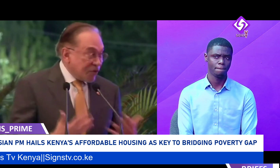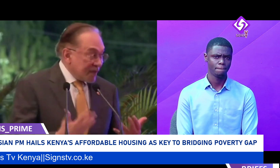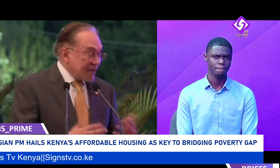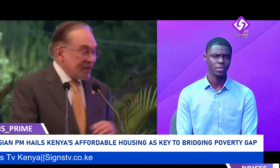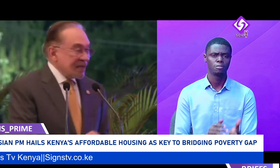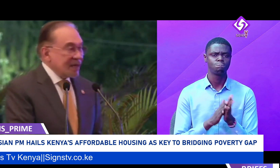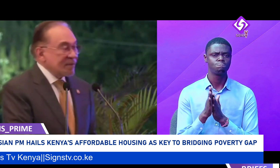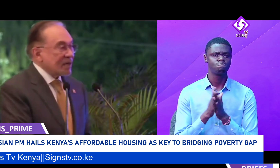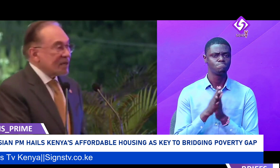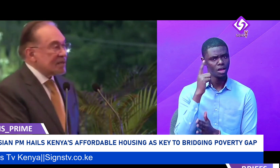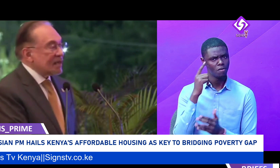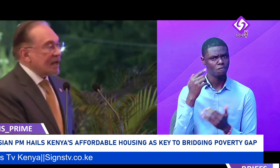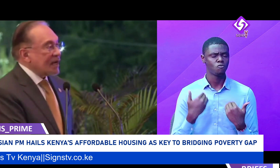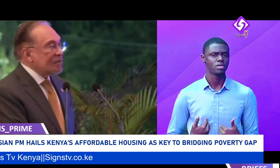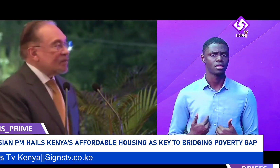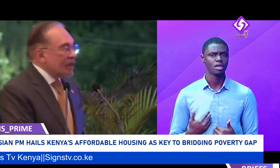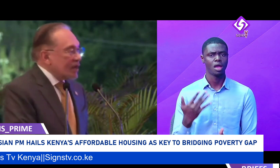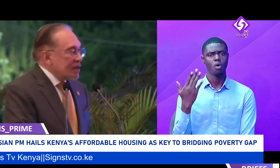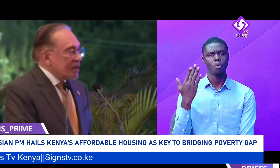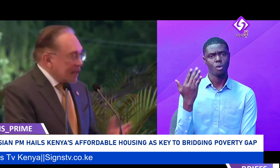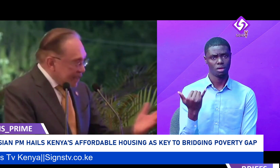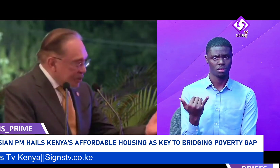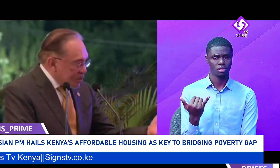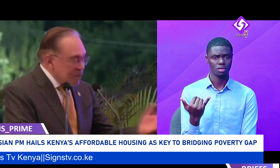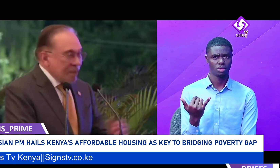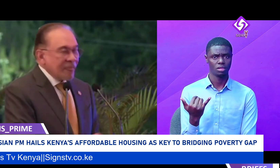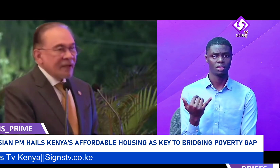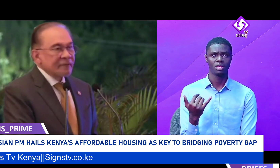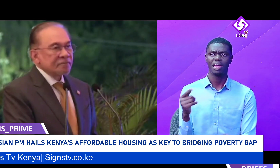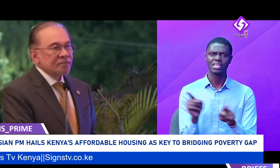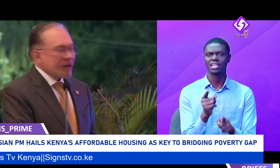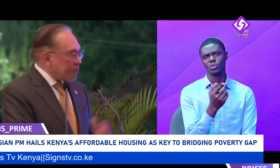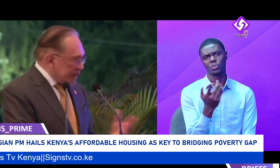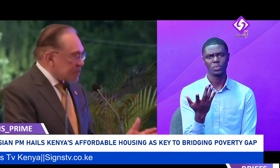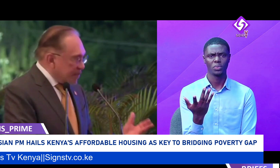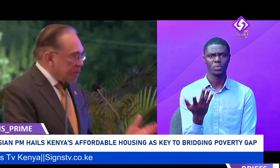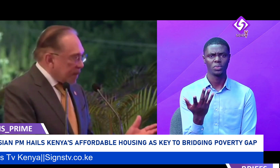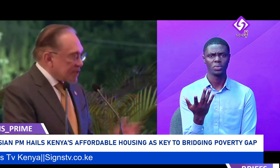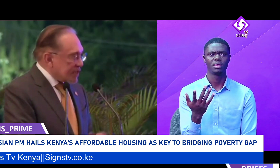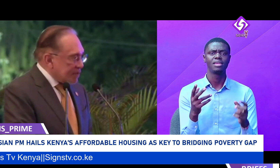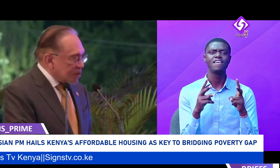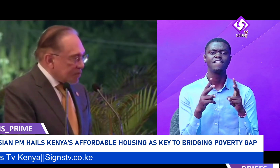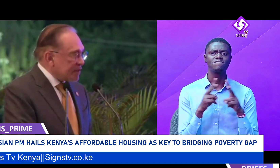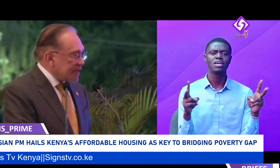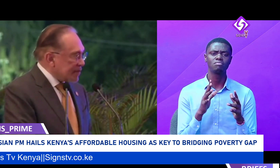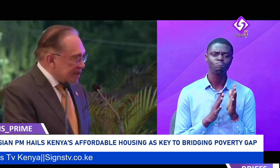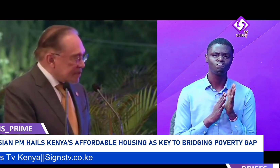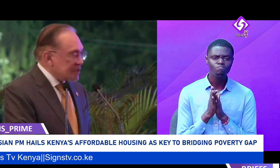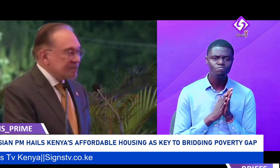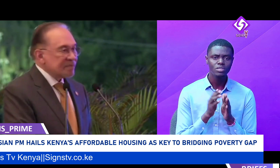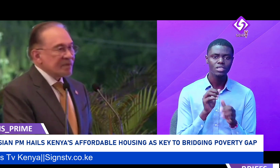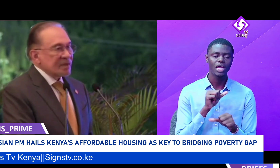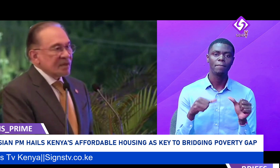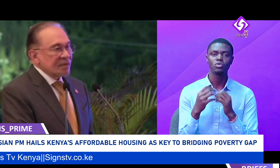exciting for me because I'm, like you, very passionate about poverty